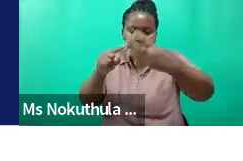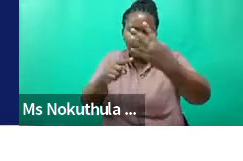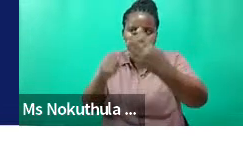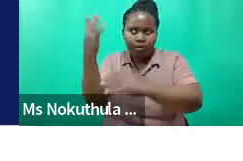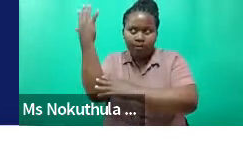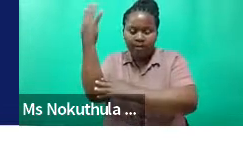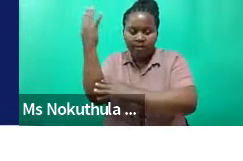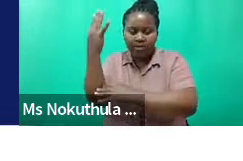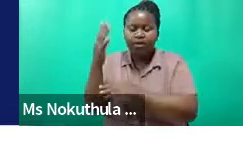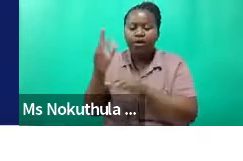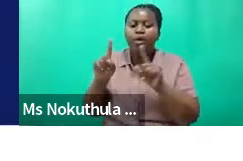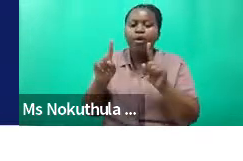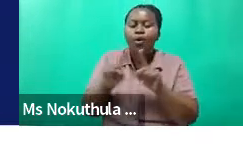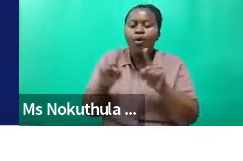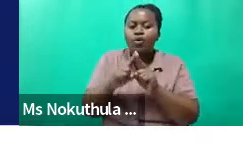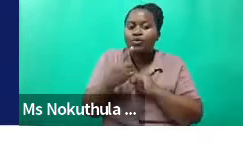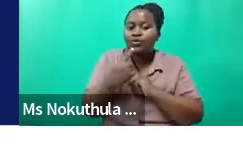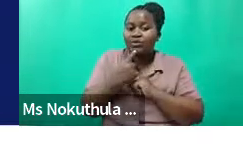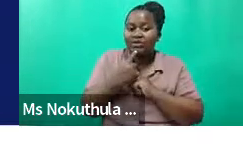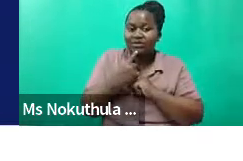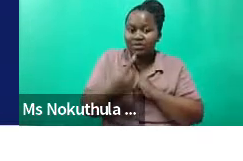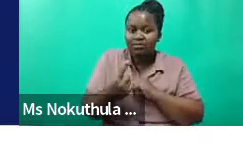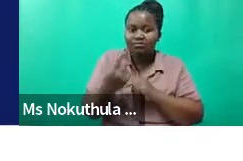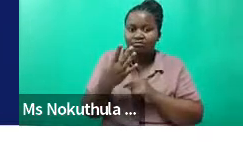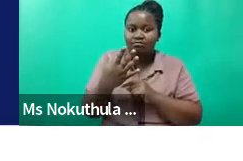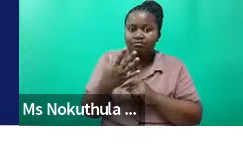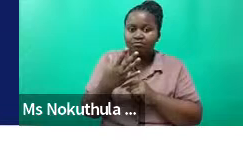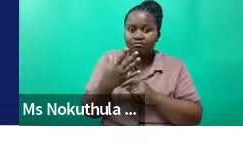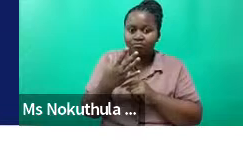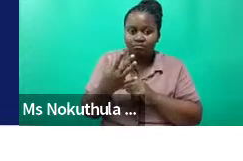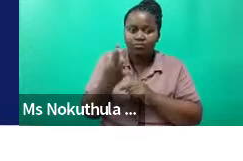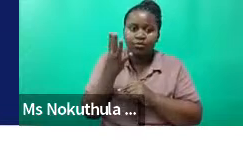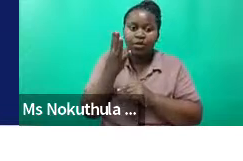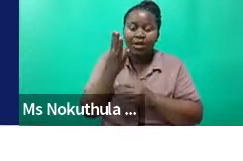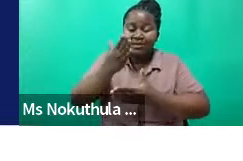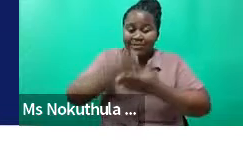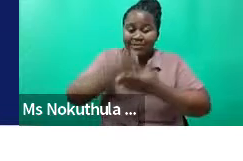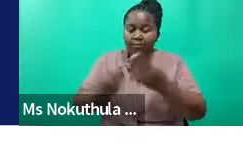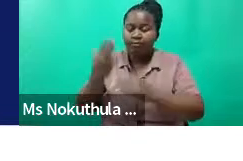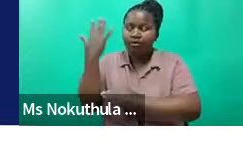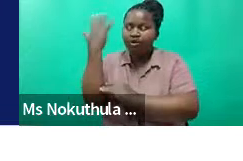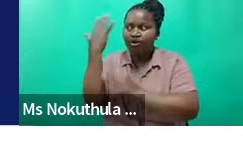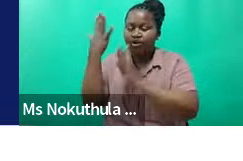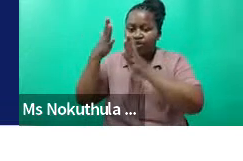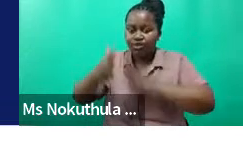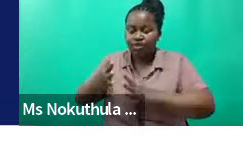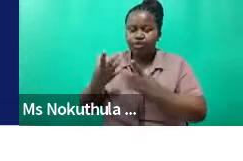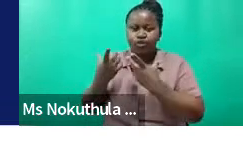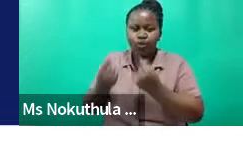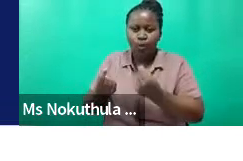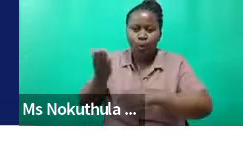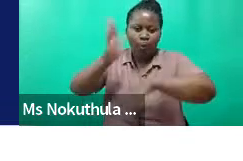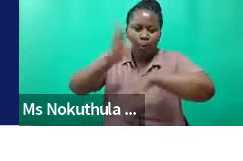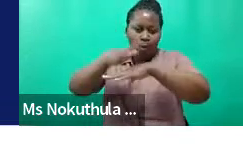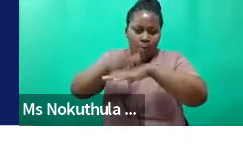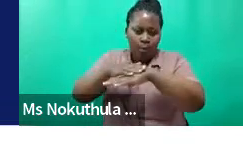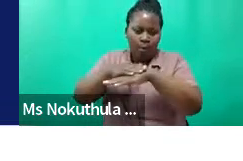stated that she was appreciative where some of the lecturers had gone the extra mile, where they had